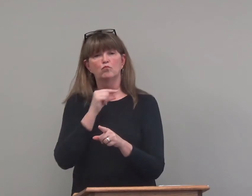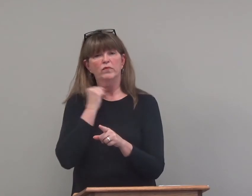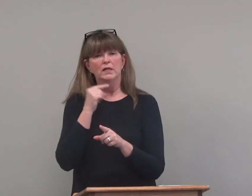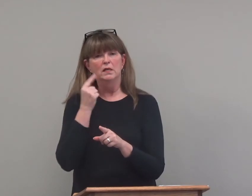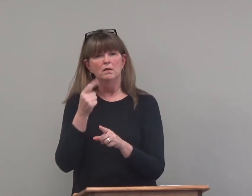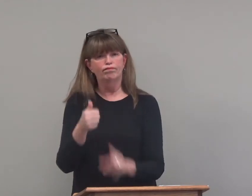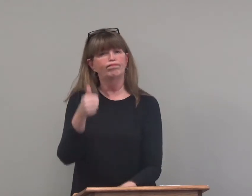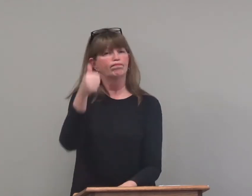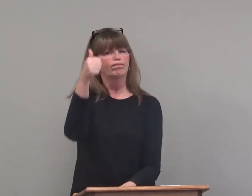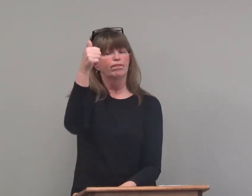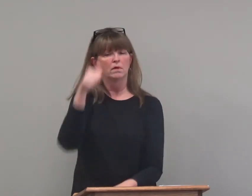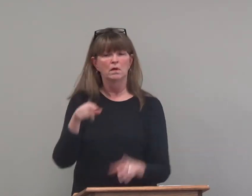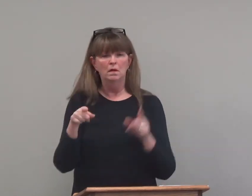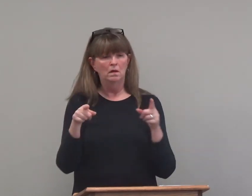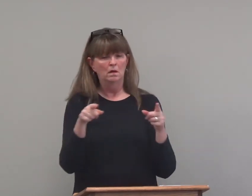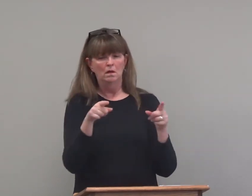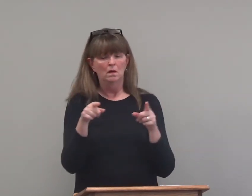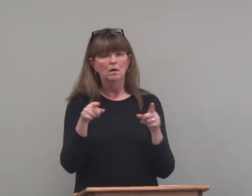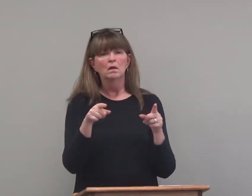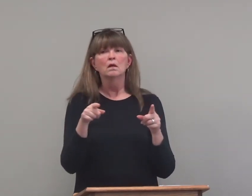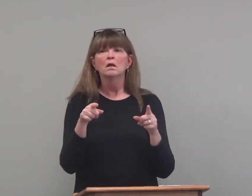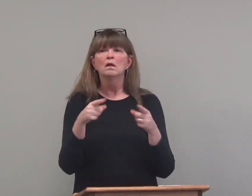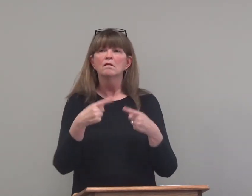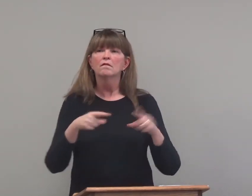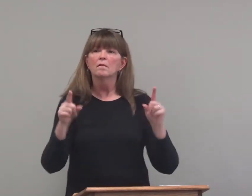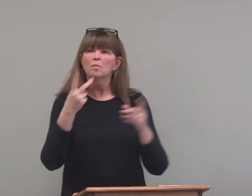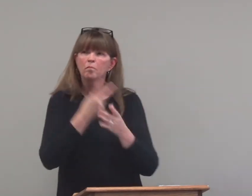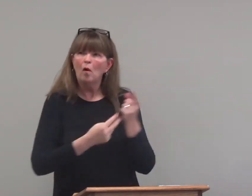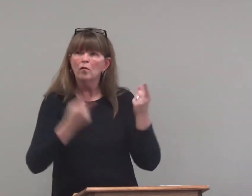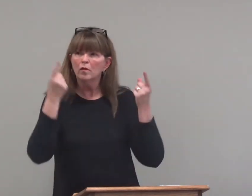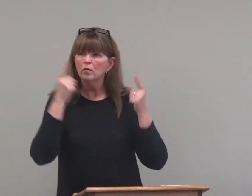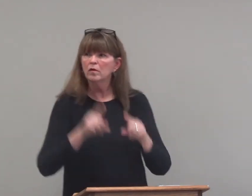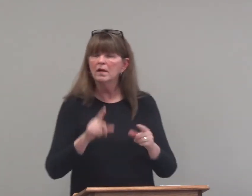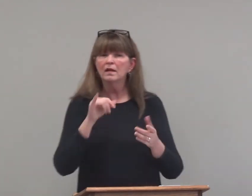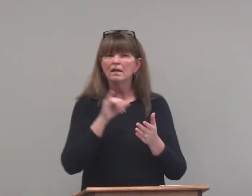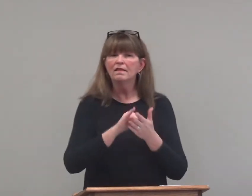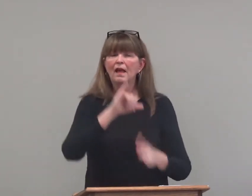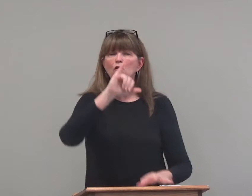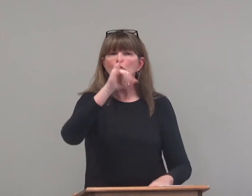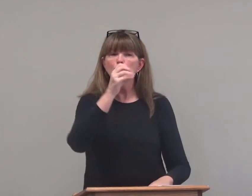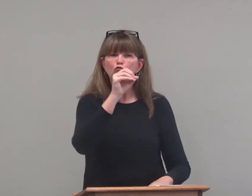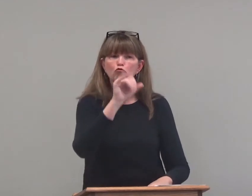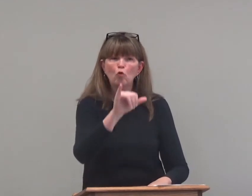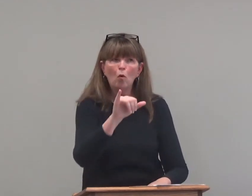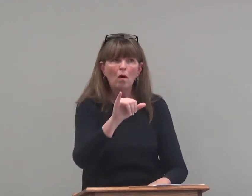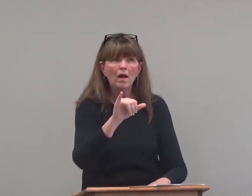this Buddhist Lama and the South African priest were both the heads of their religious